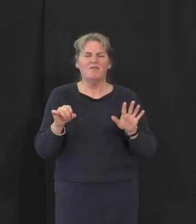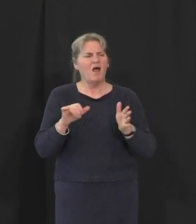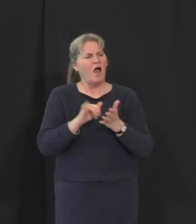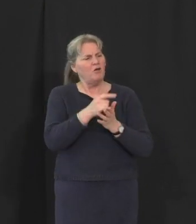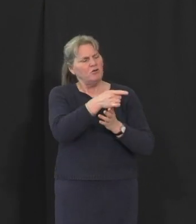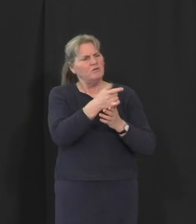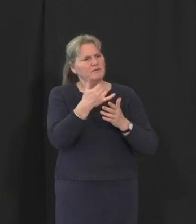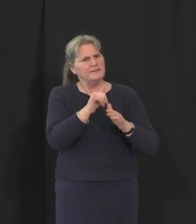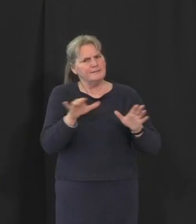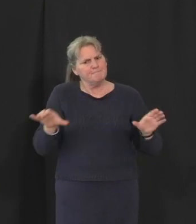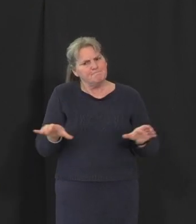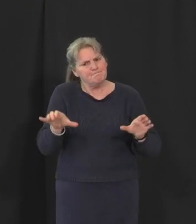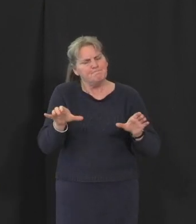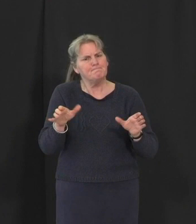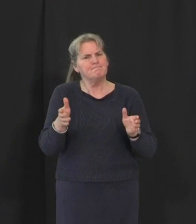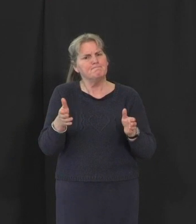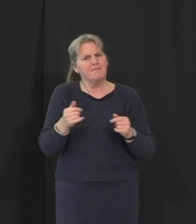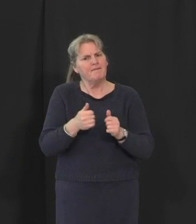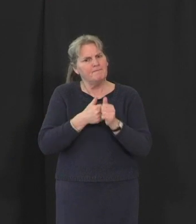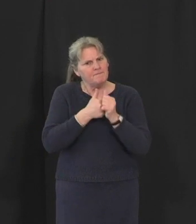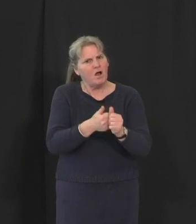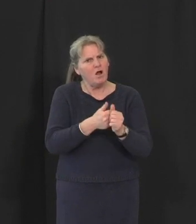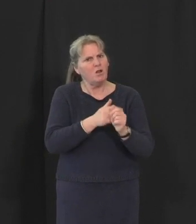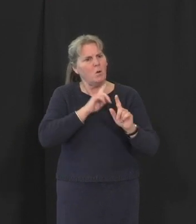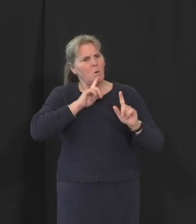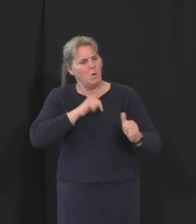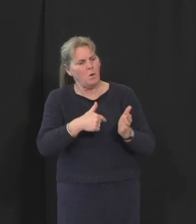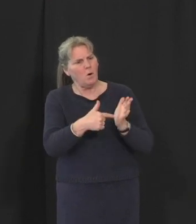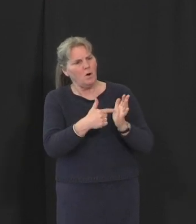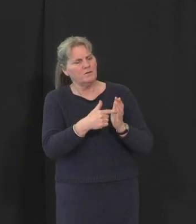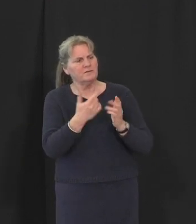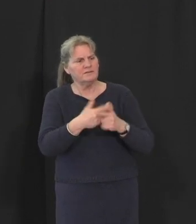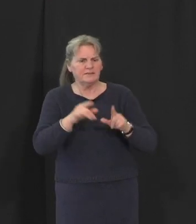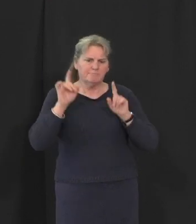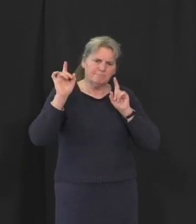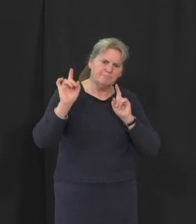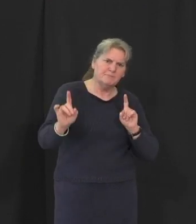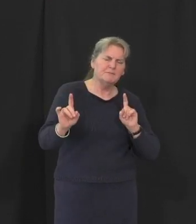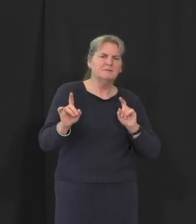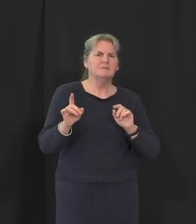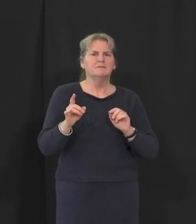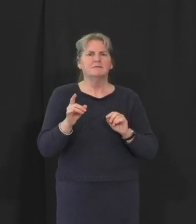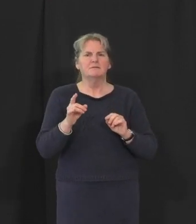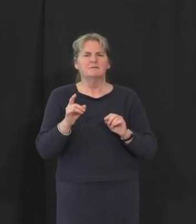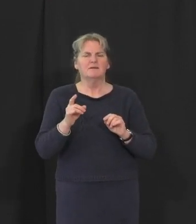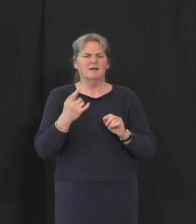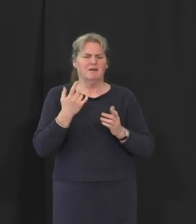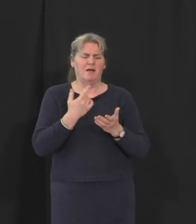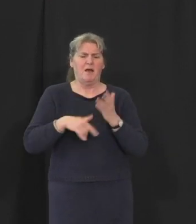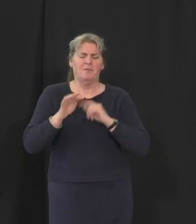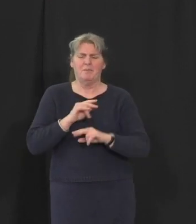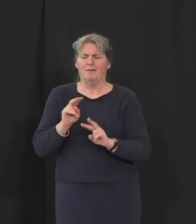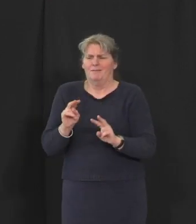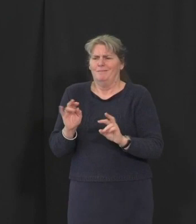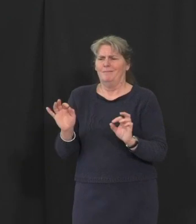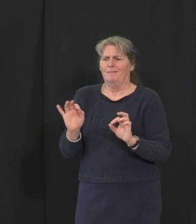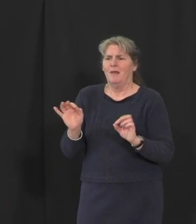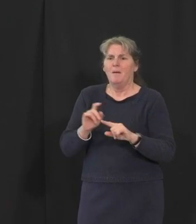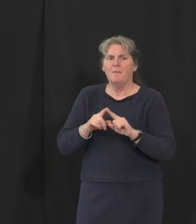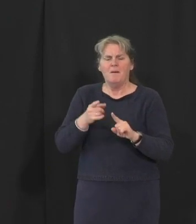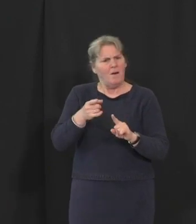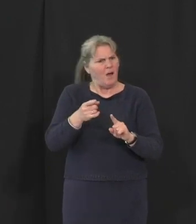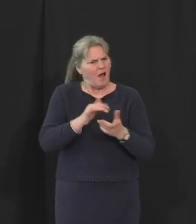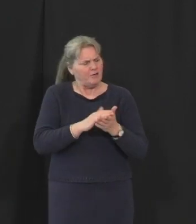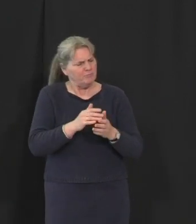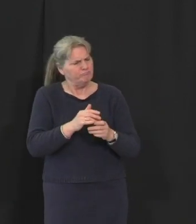encourage people to keep following the guidelines and keep physical distancing when, you know, it seems like cases are slowing down